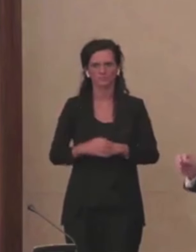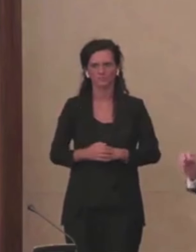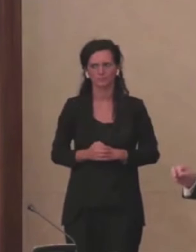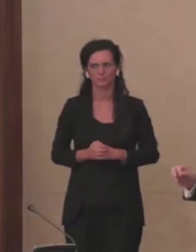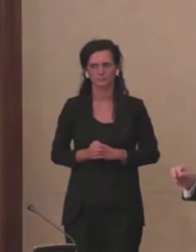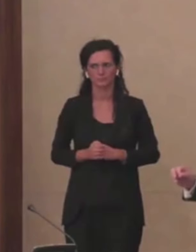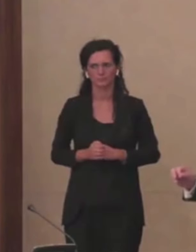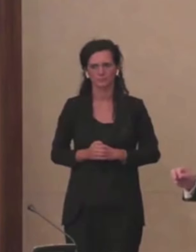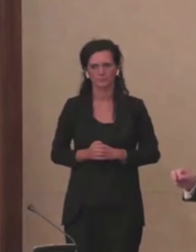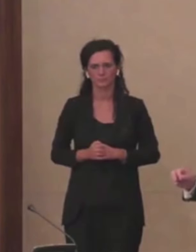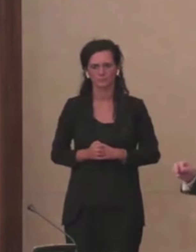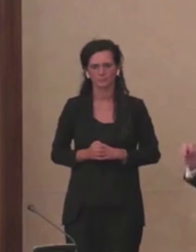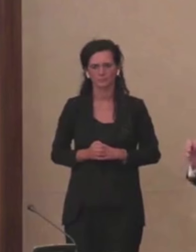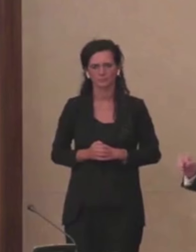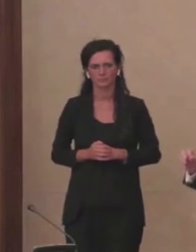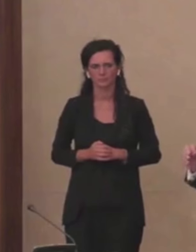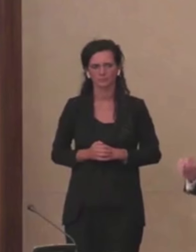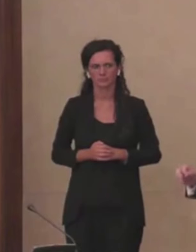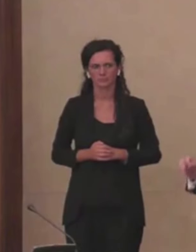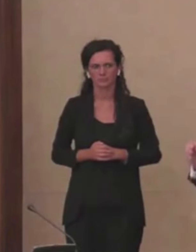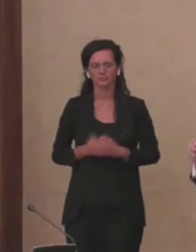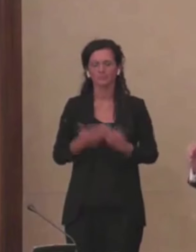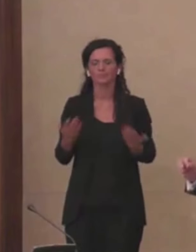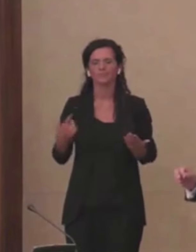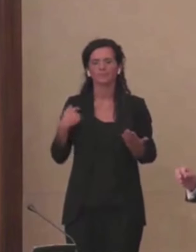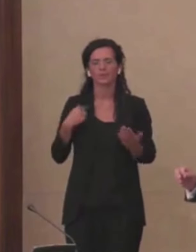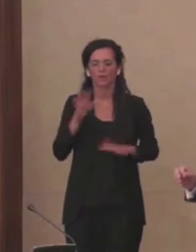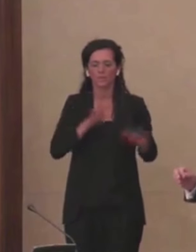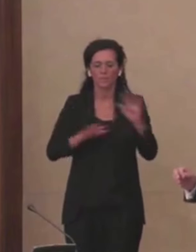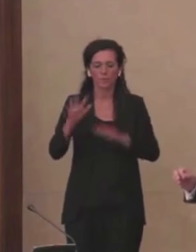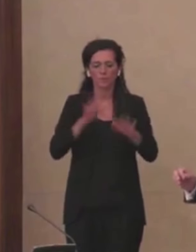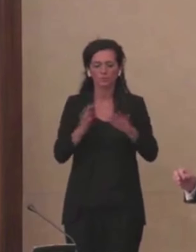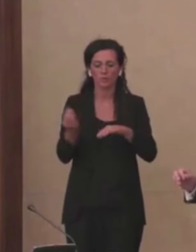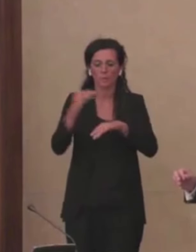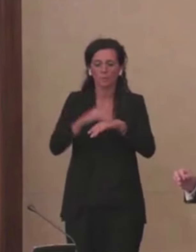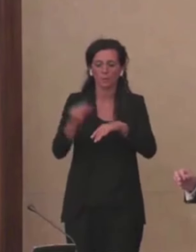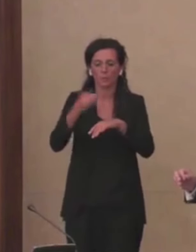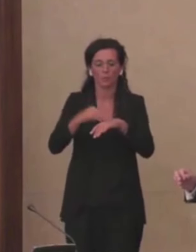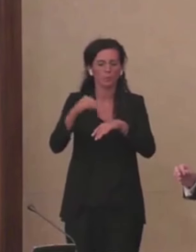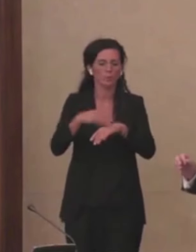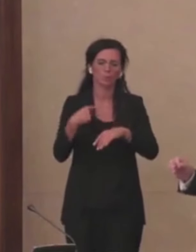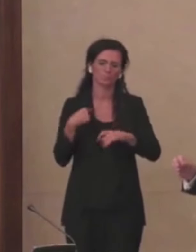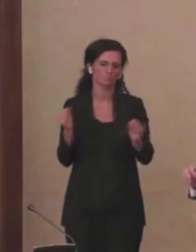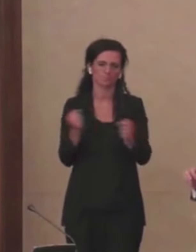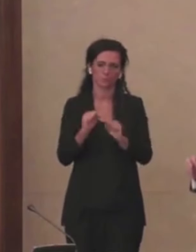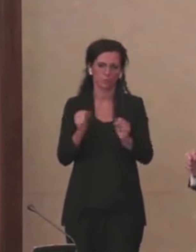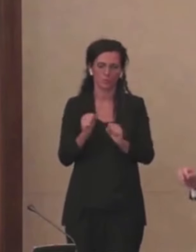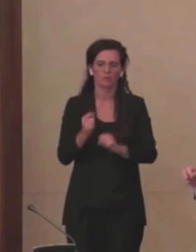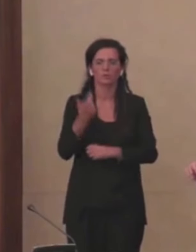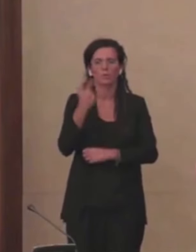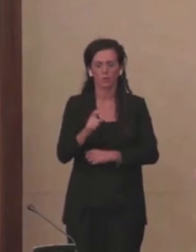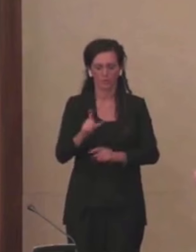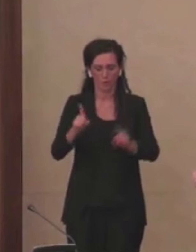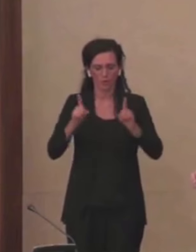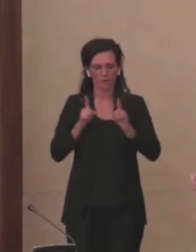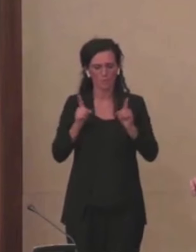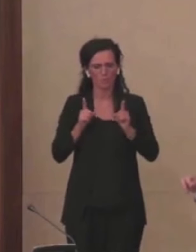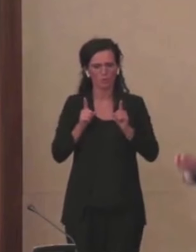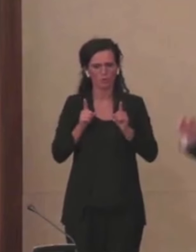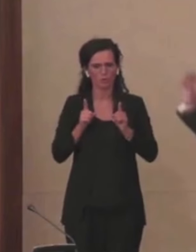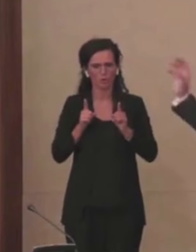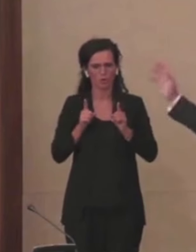the immunology precedes symptoms. And when we talk about early